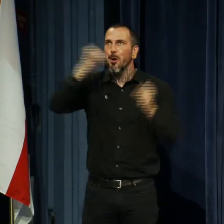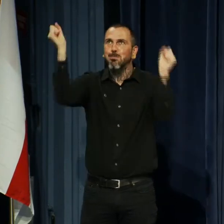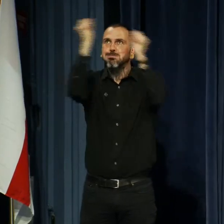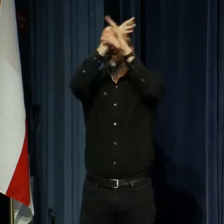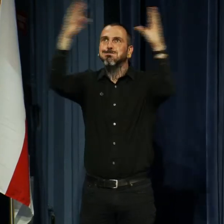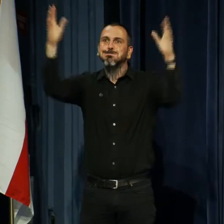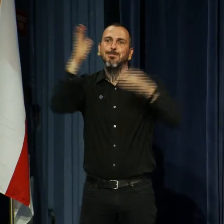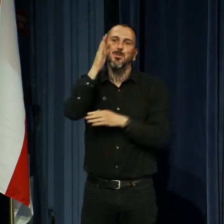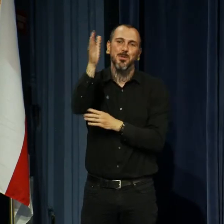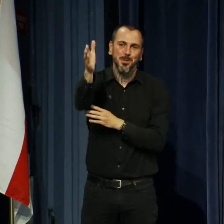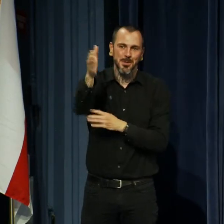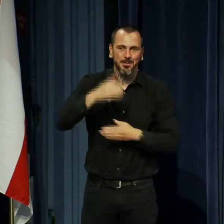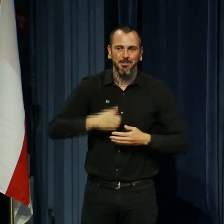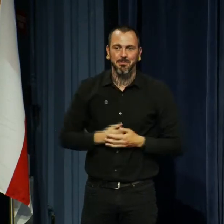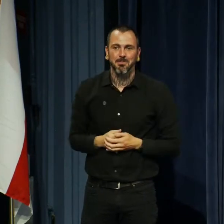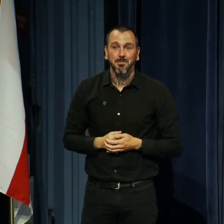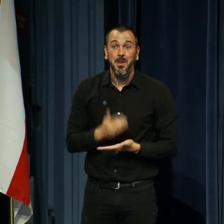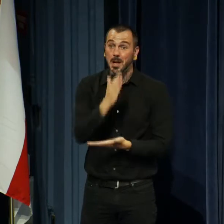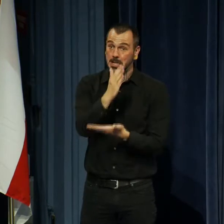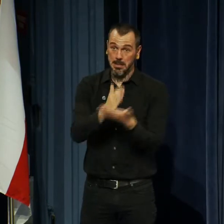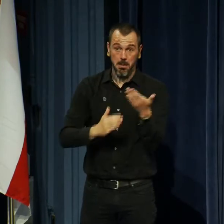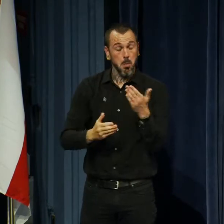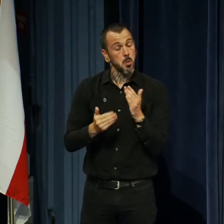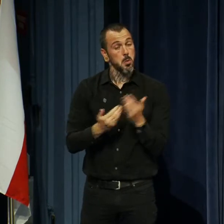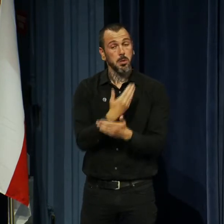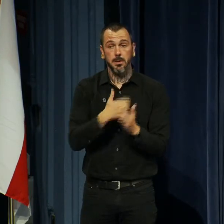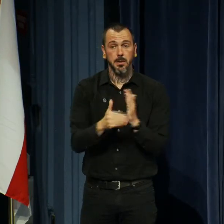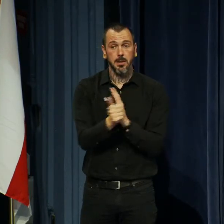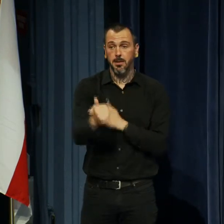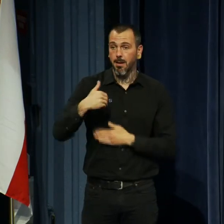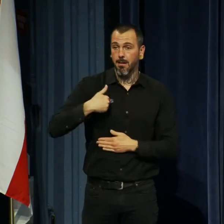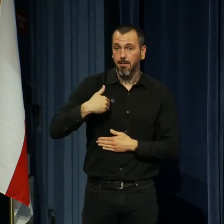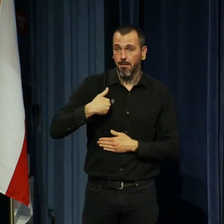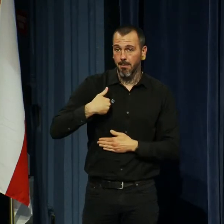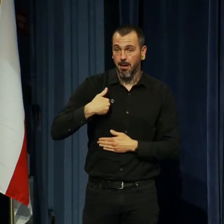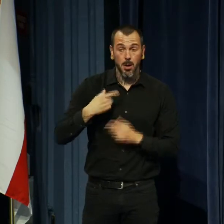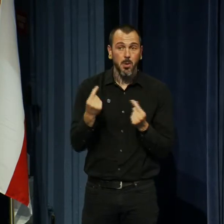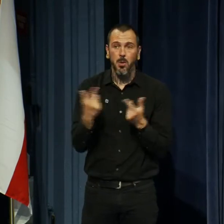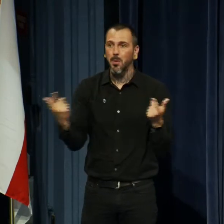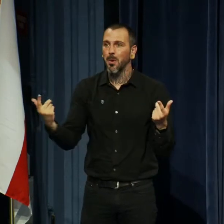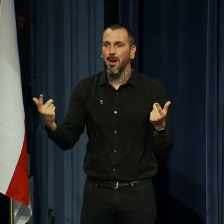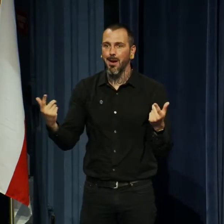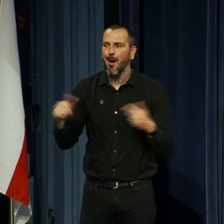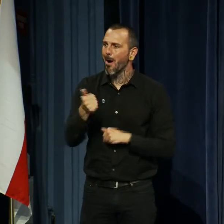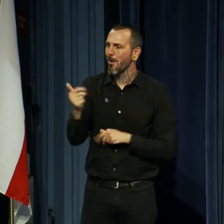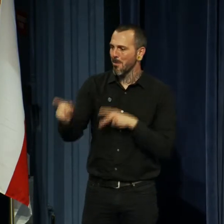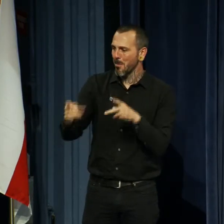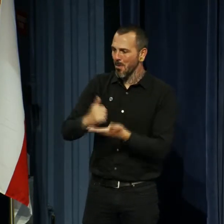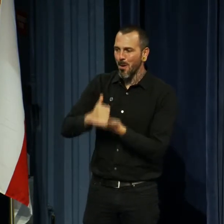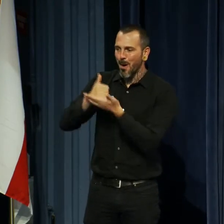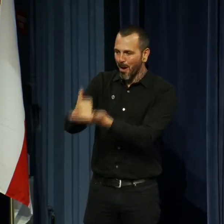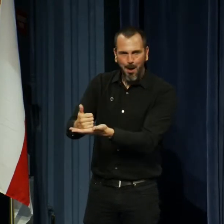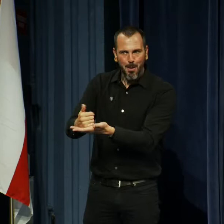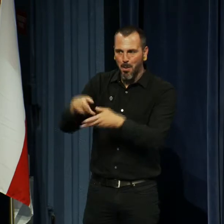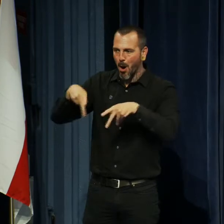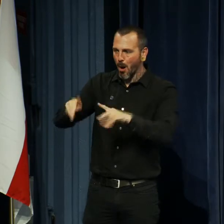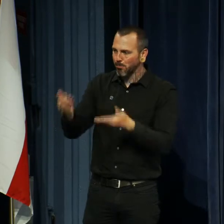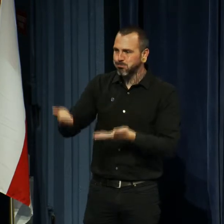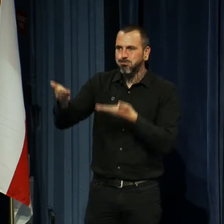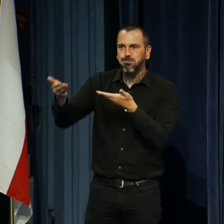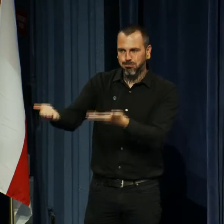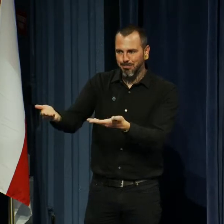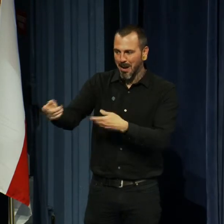and special guests, and to those joining us across the globe through live stream. Thank you for being part of this very special day